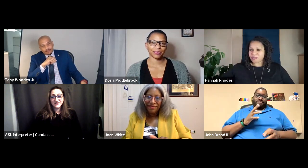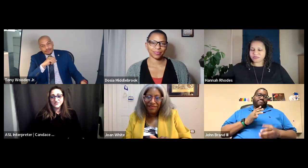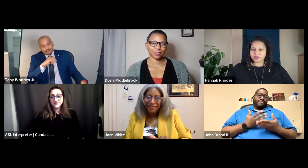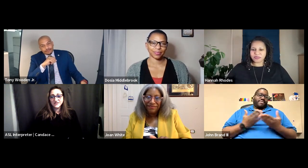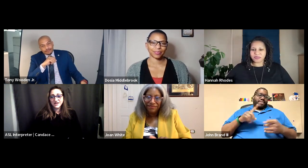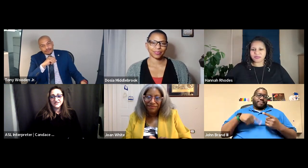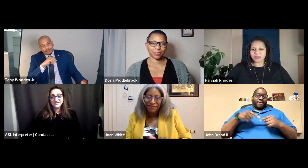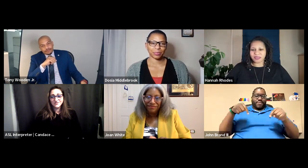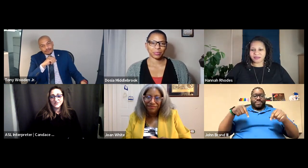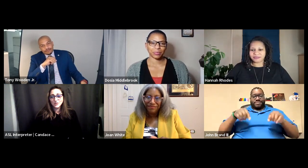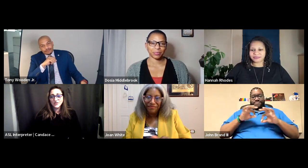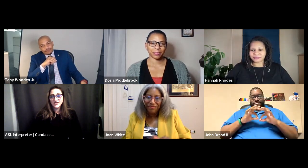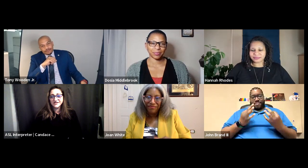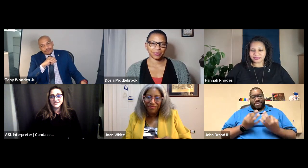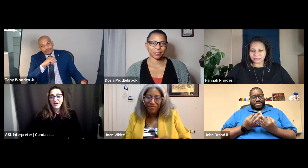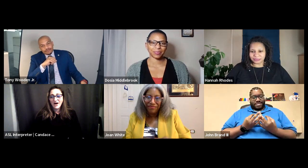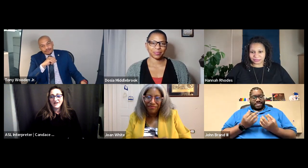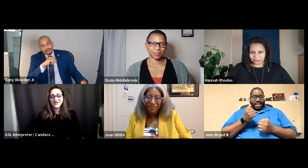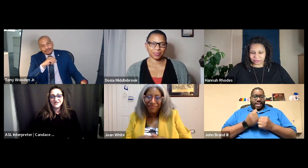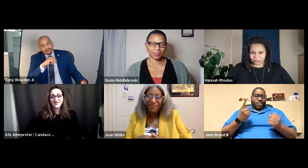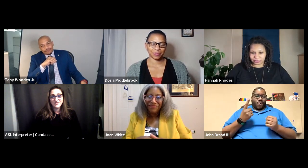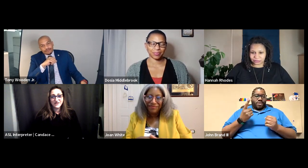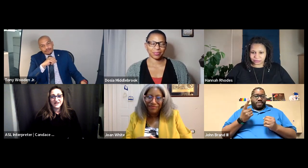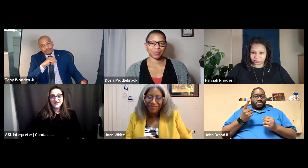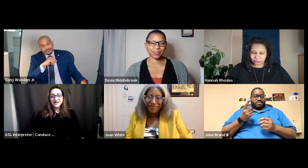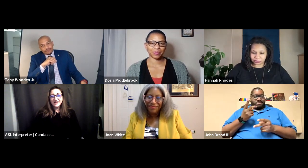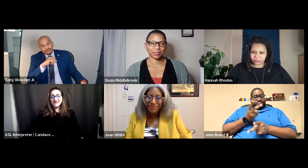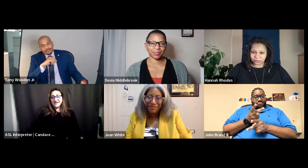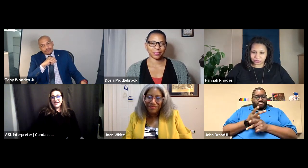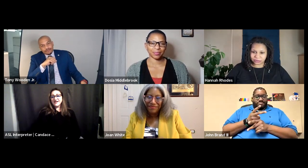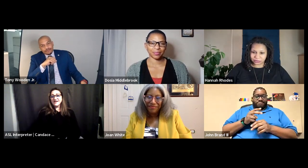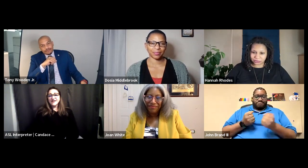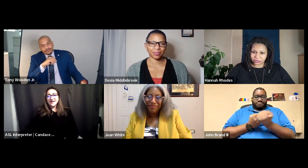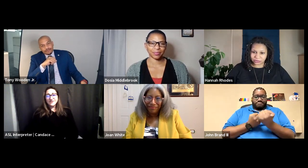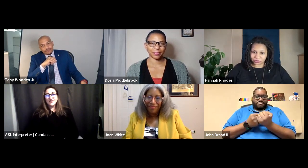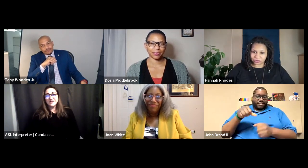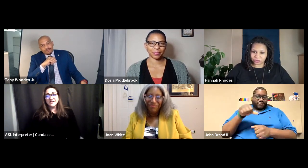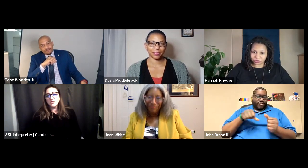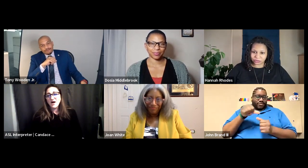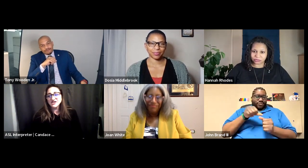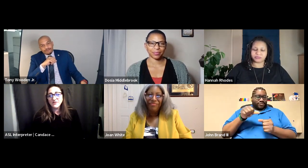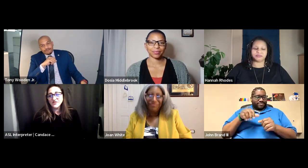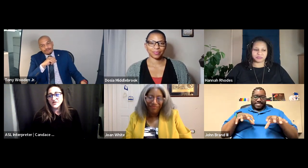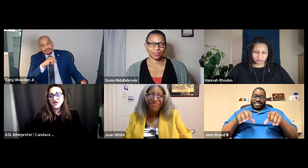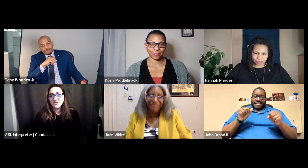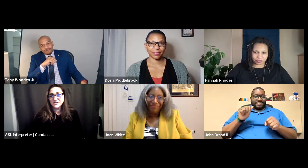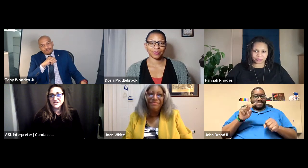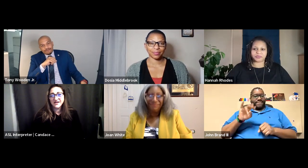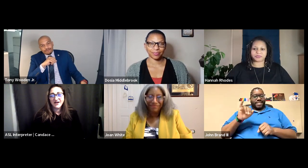village. It really does. One of the cool things about, I think, this family is that It really is. We watch out for each other. We take care of